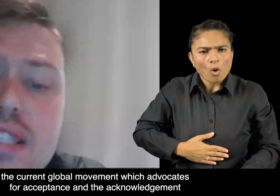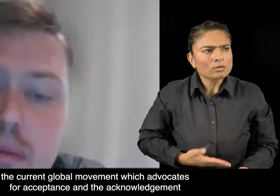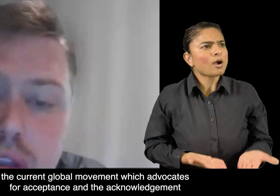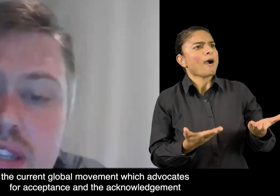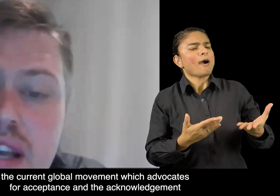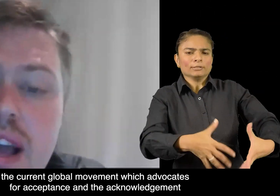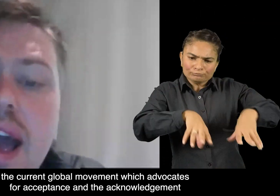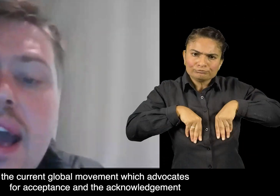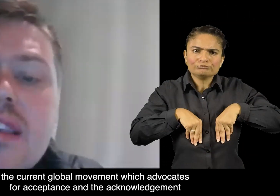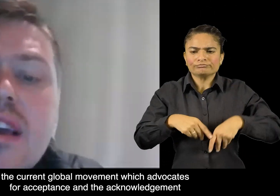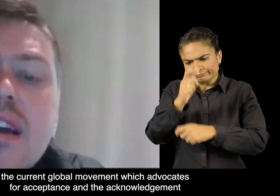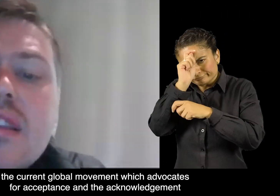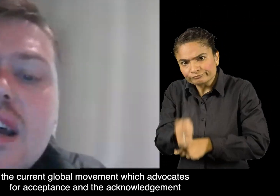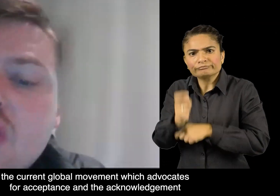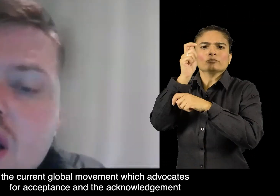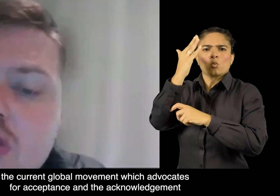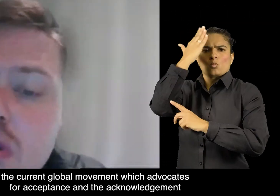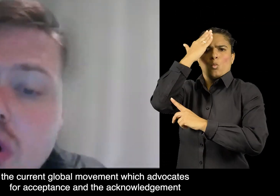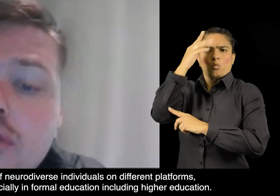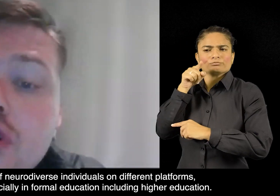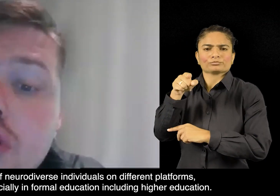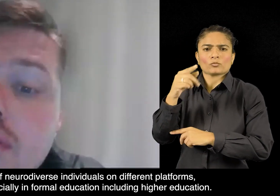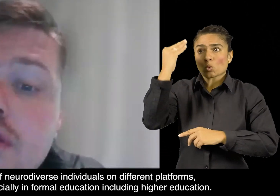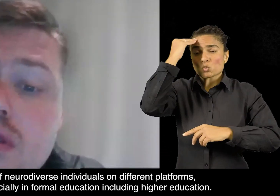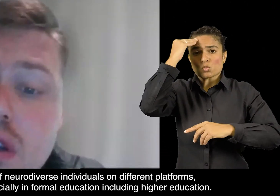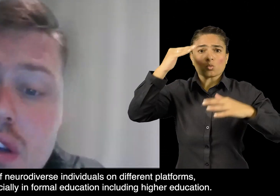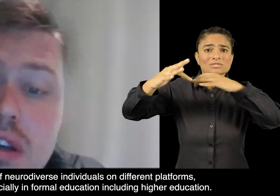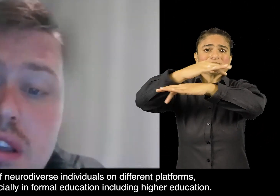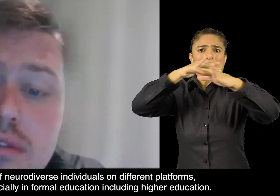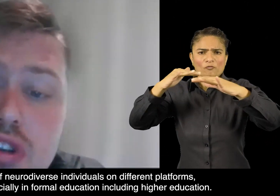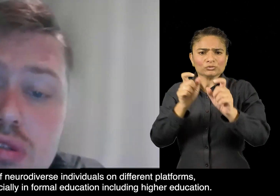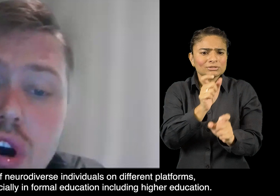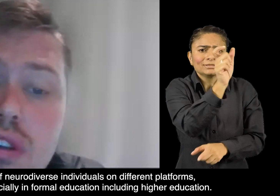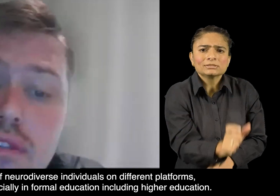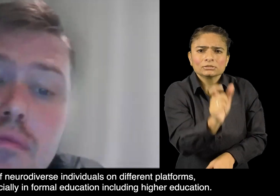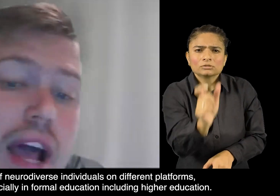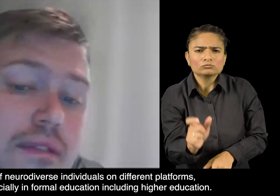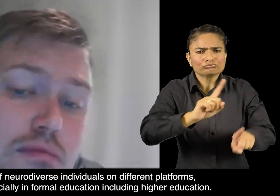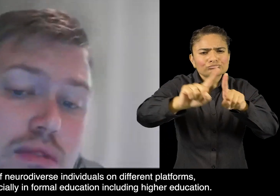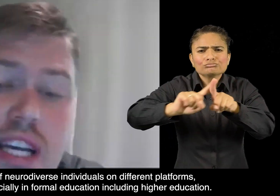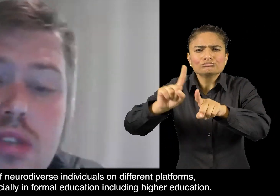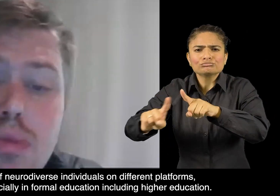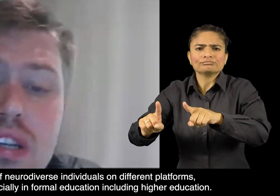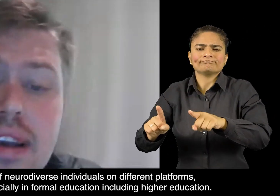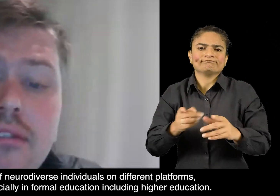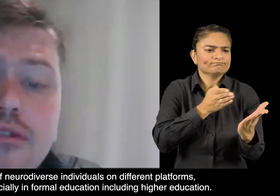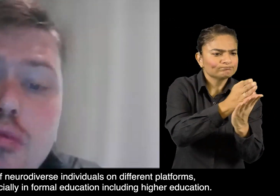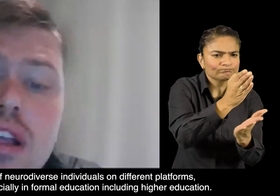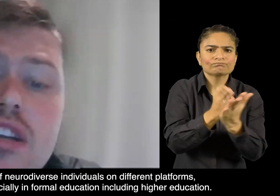advocates for acceptance and the acknowledgement of neurodiverse individuals on different platforms,